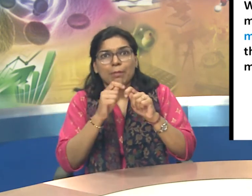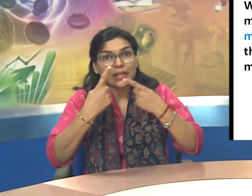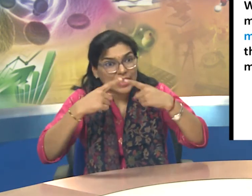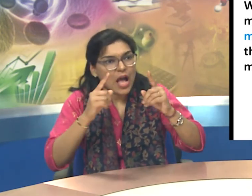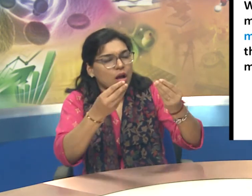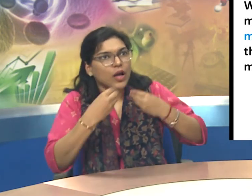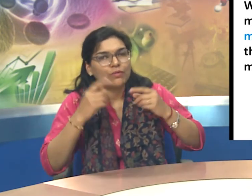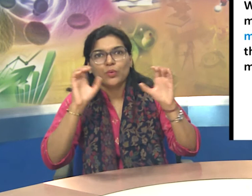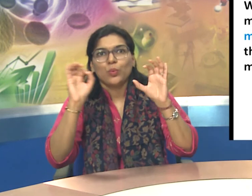underlining the message